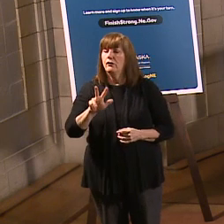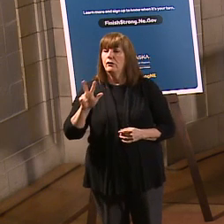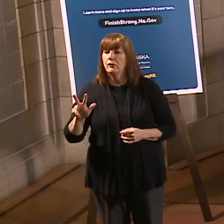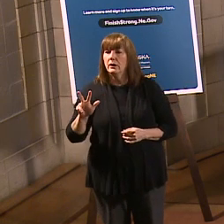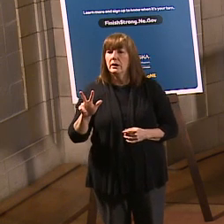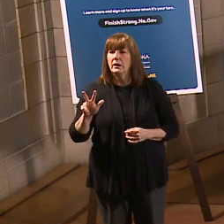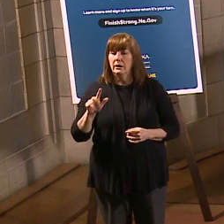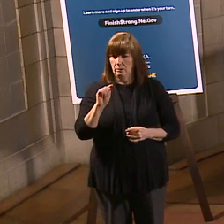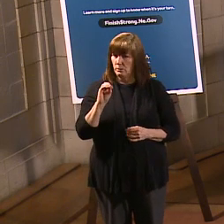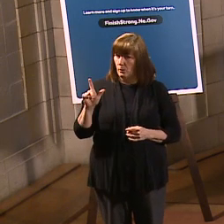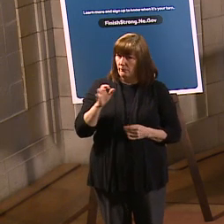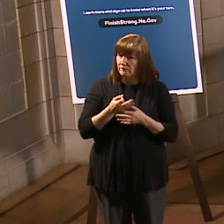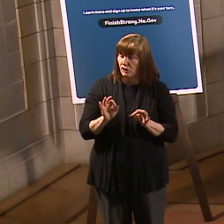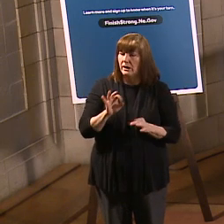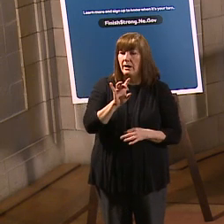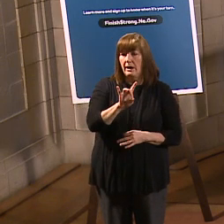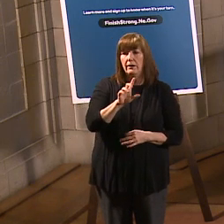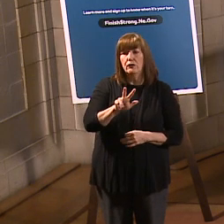1-833, this is a toll-free number,